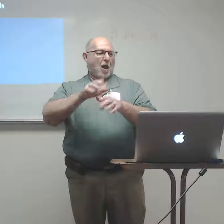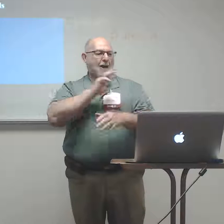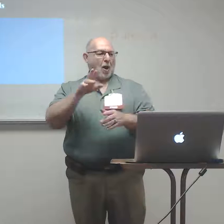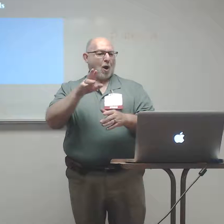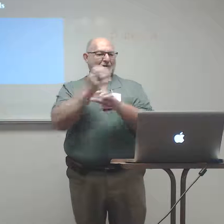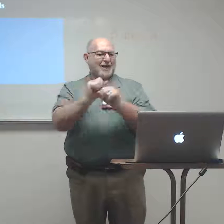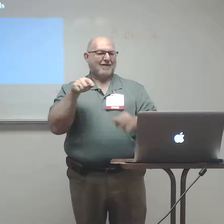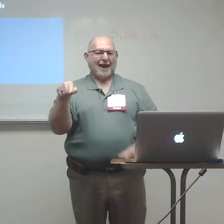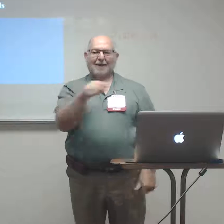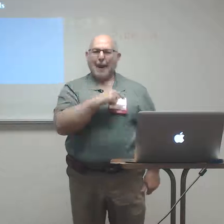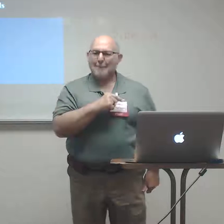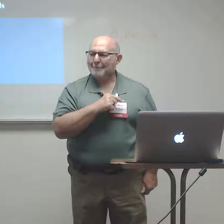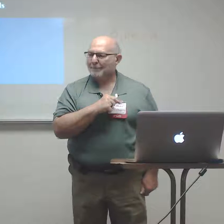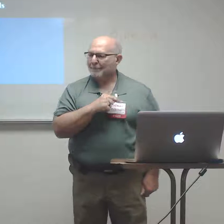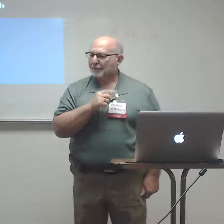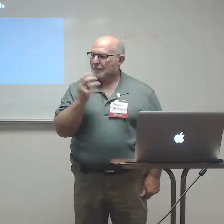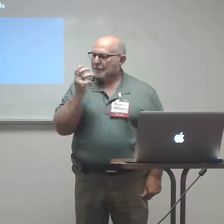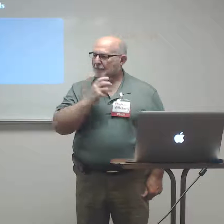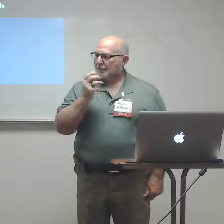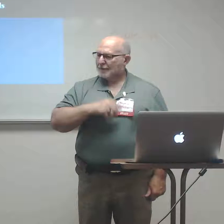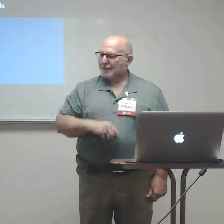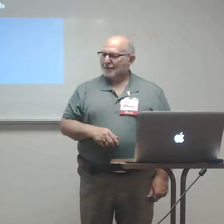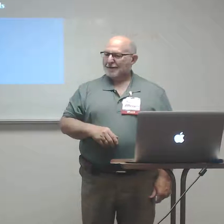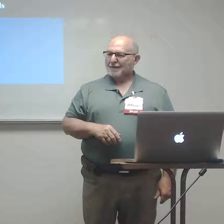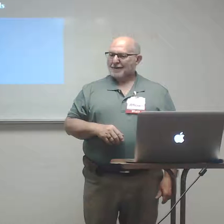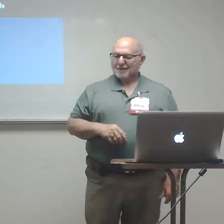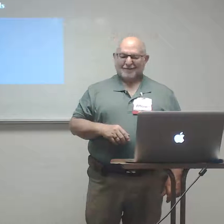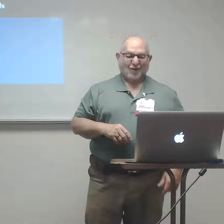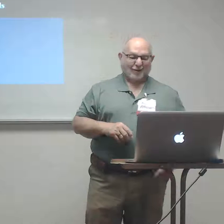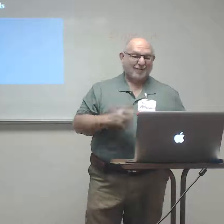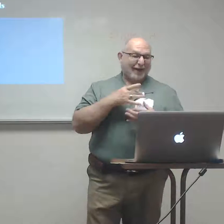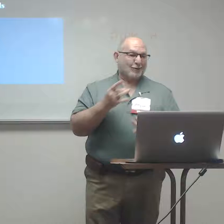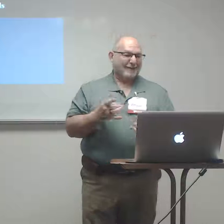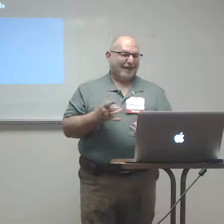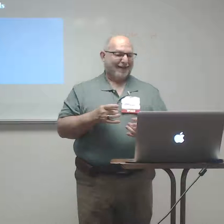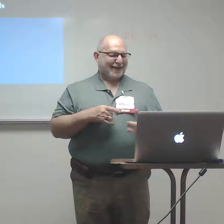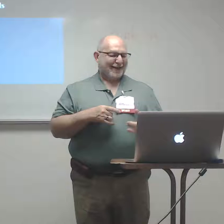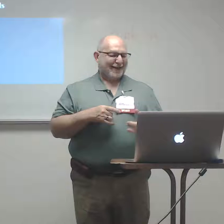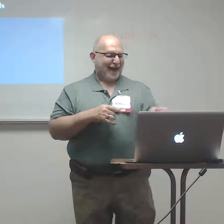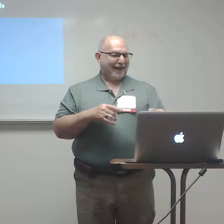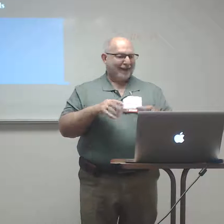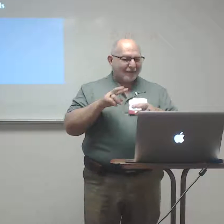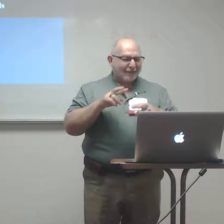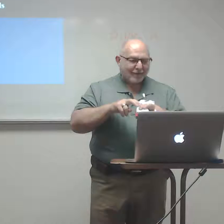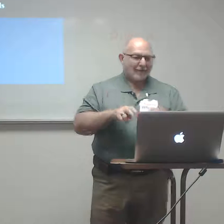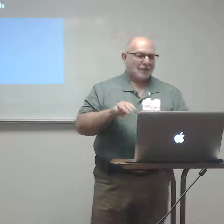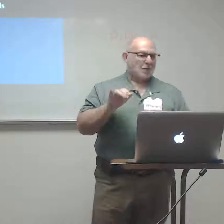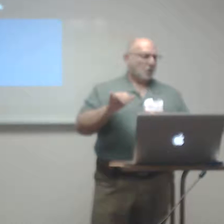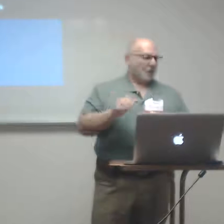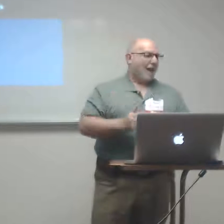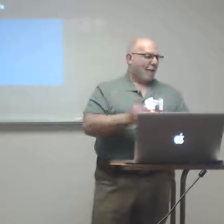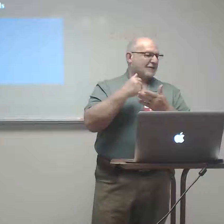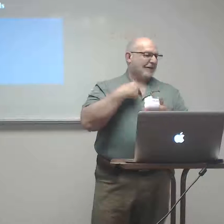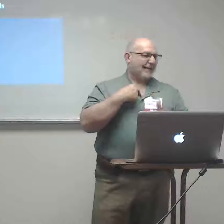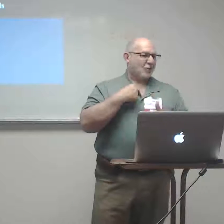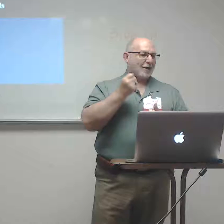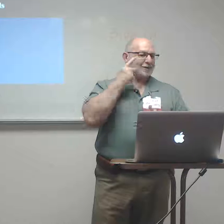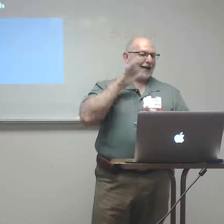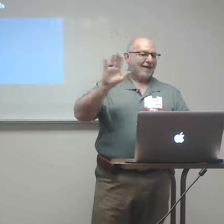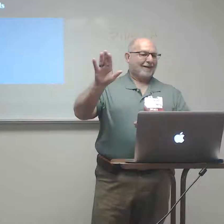really kind of seem to prioritize Mary rather than Jesus. Very interesting. Really interesting. Helps me to